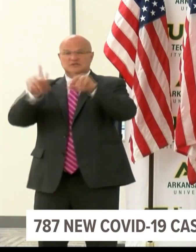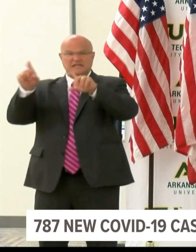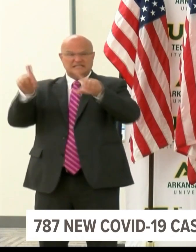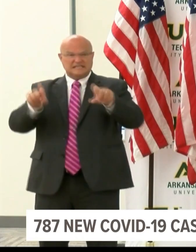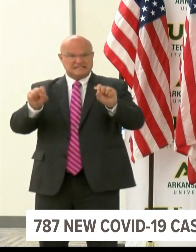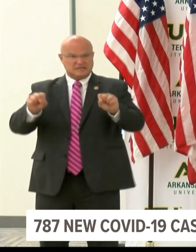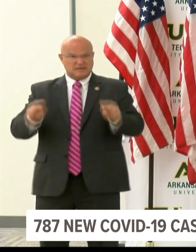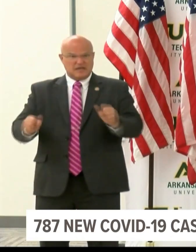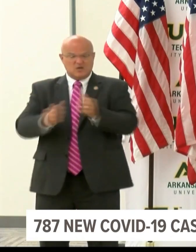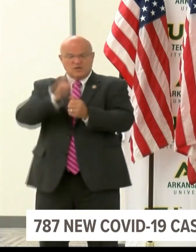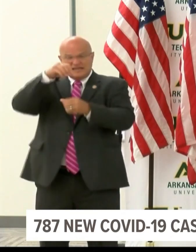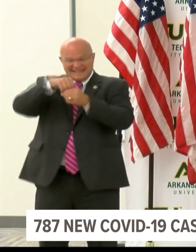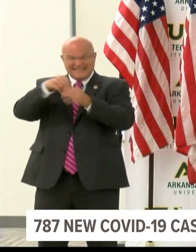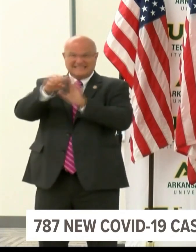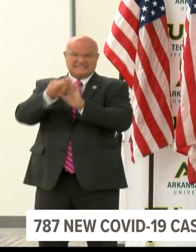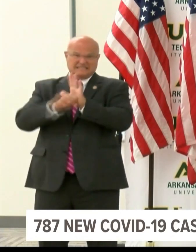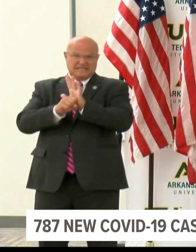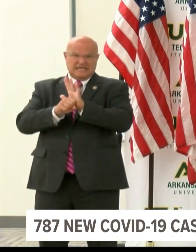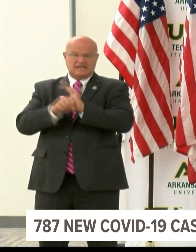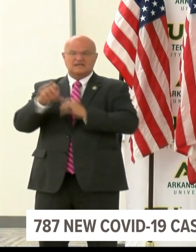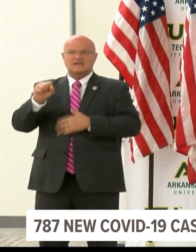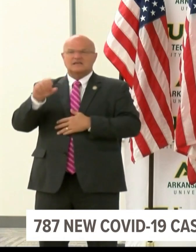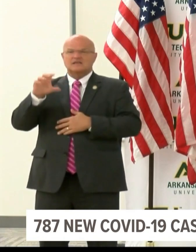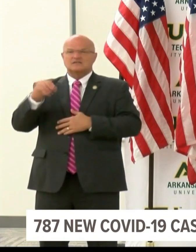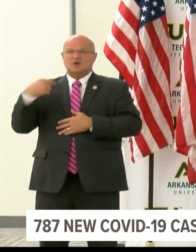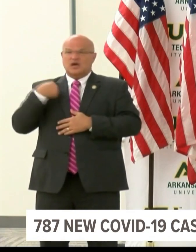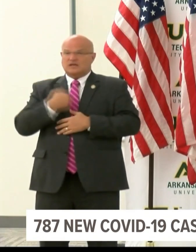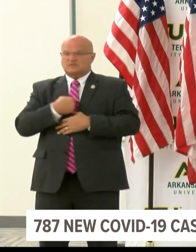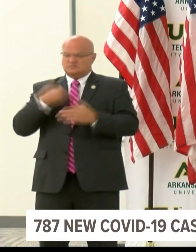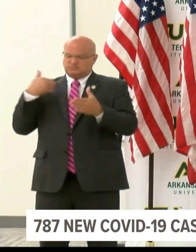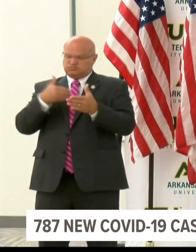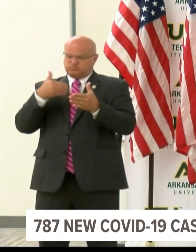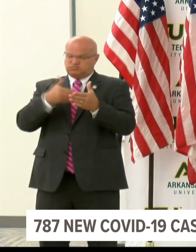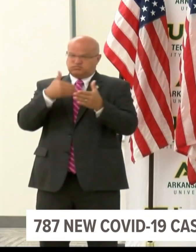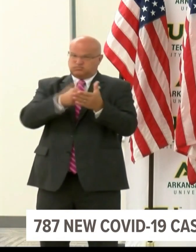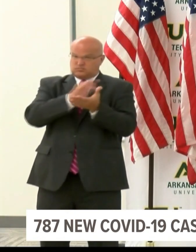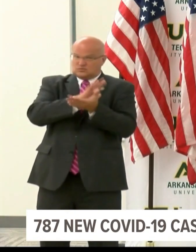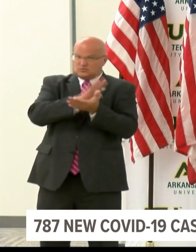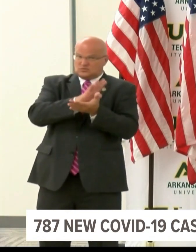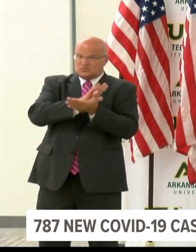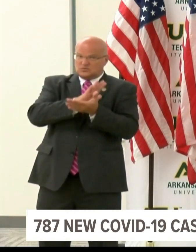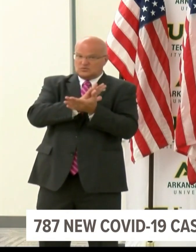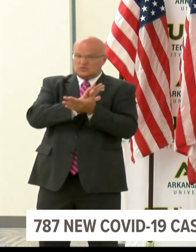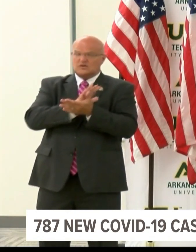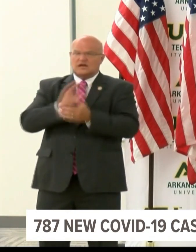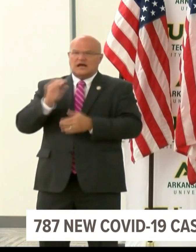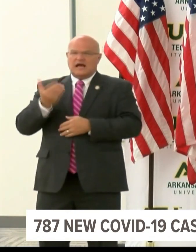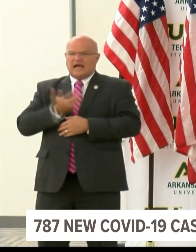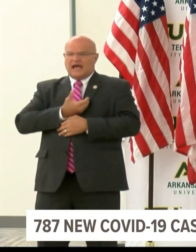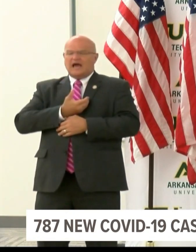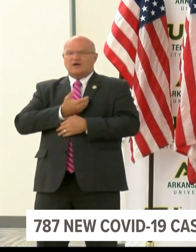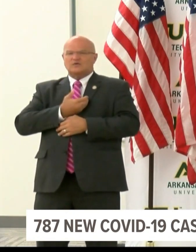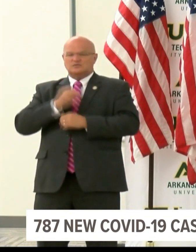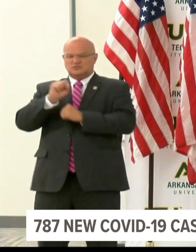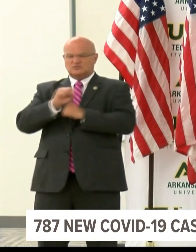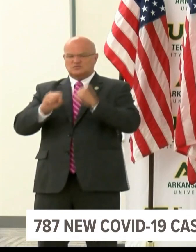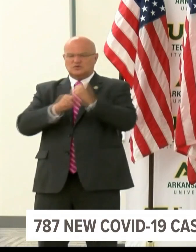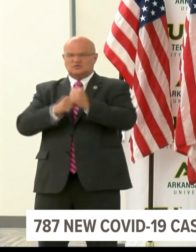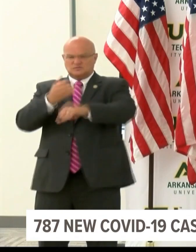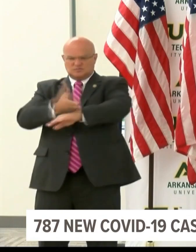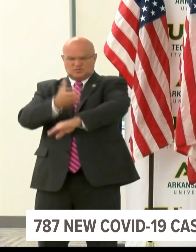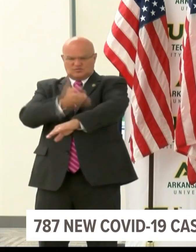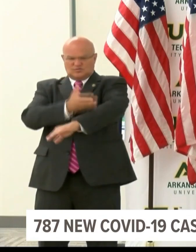testing capacity within the state. And so as we get closer to school, our infrastructure is improving on both those